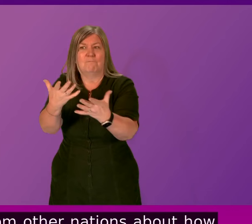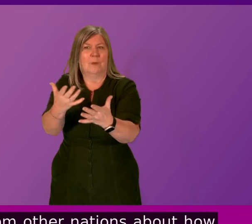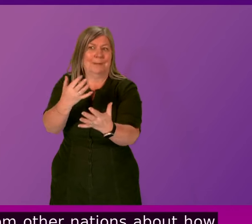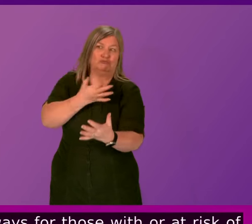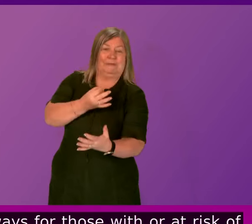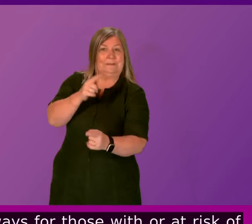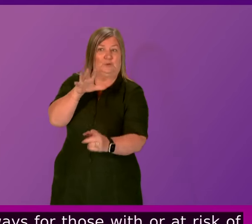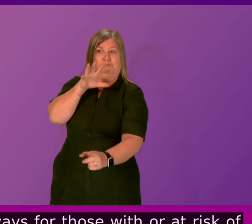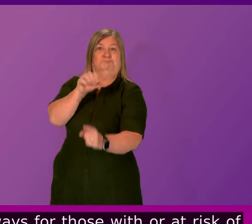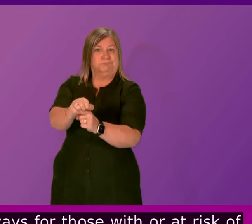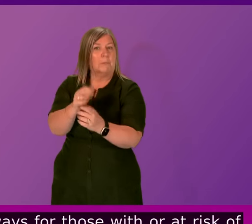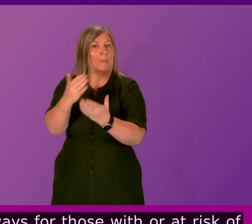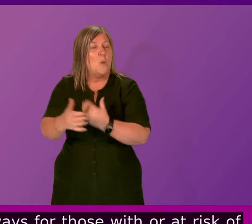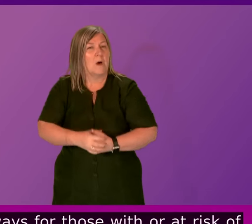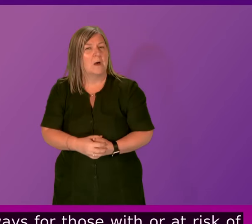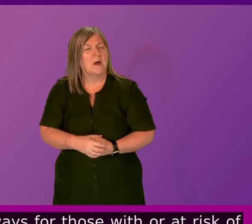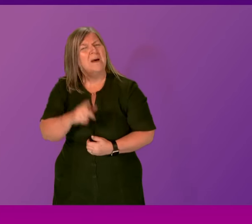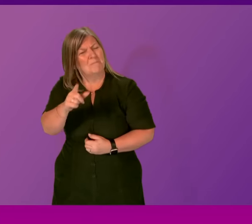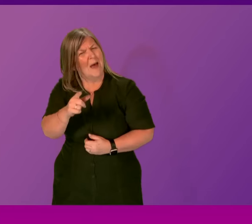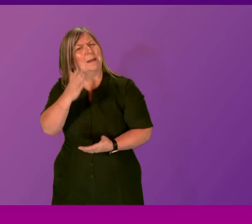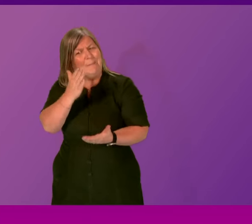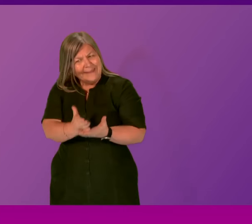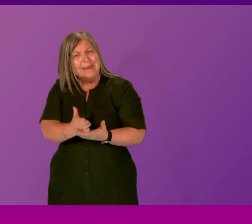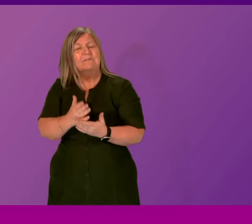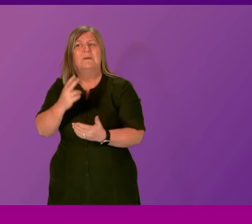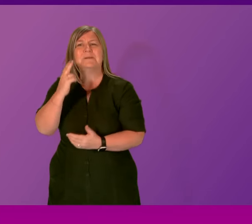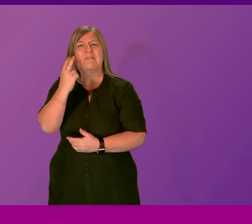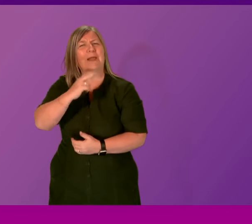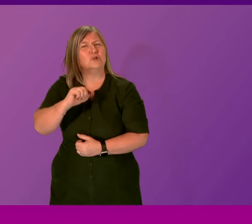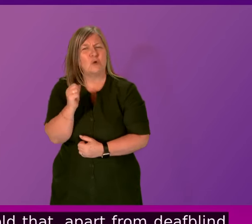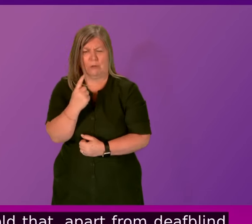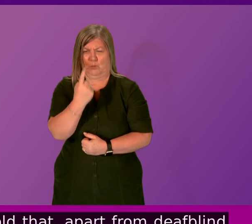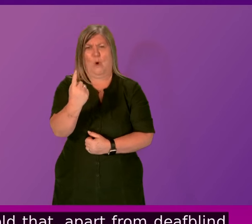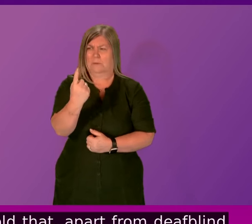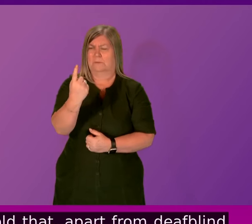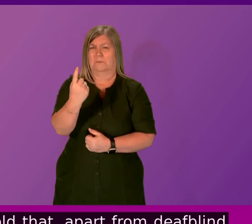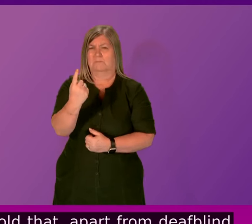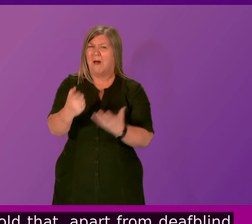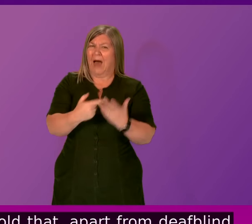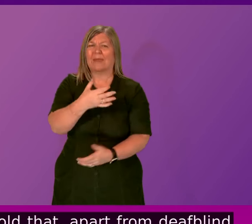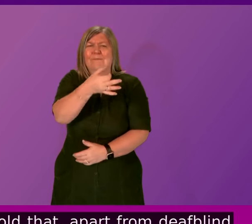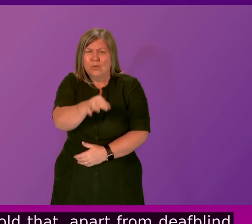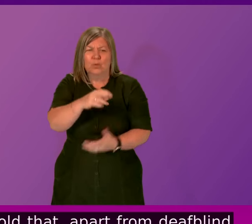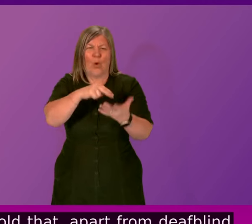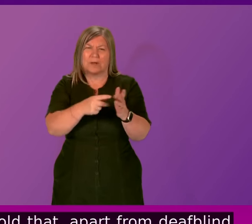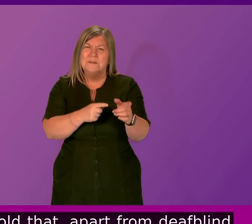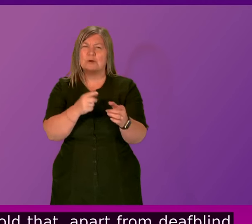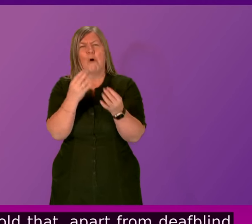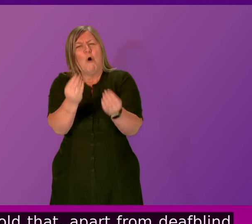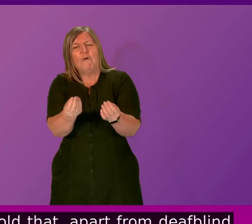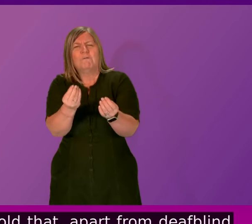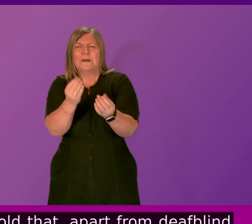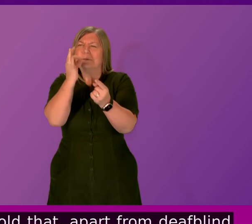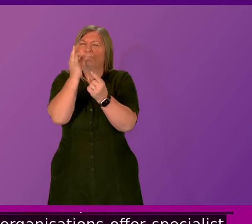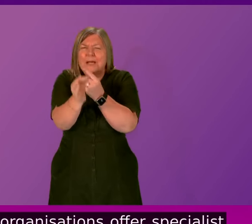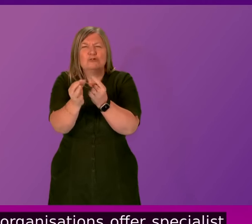this is important, as I'm told that, apart from Deafblind Scotland, only a few small organisations offer specialist services to people with